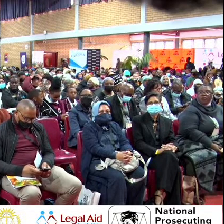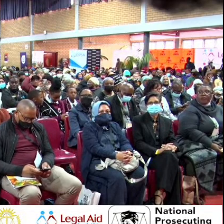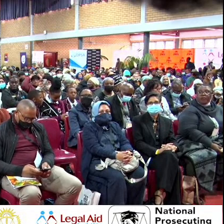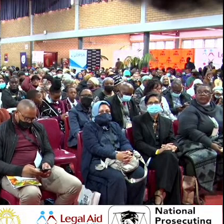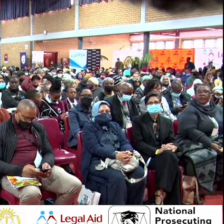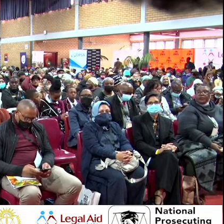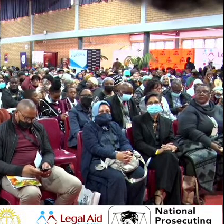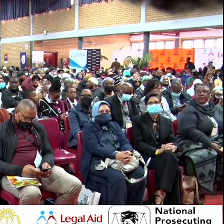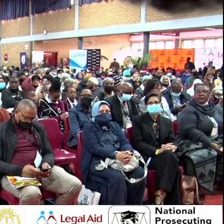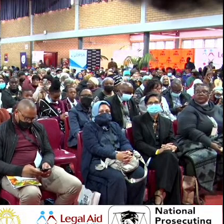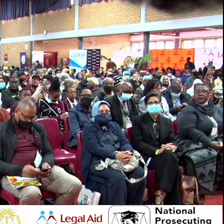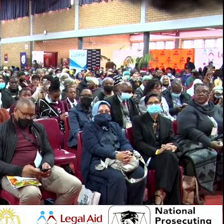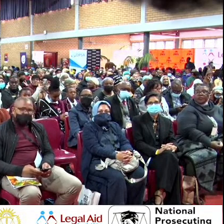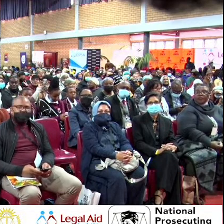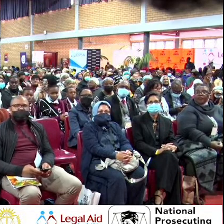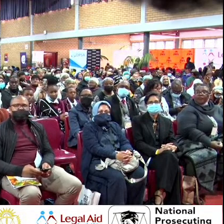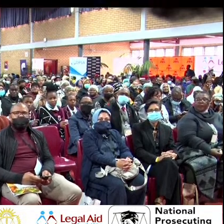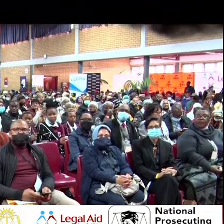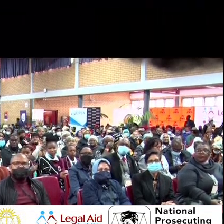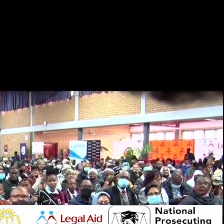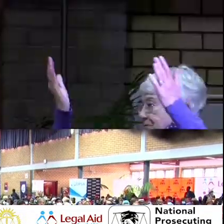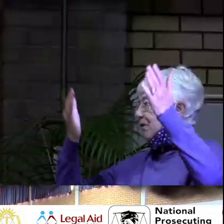Good morning.